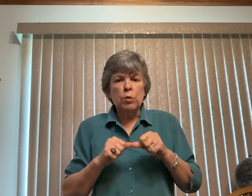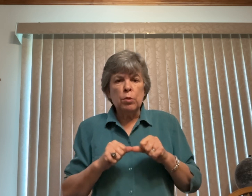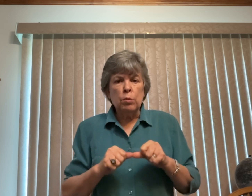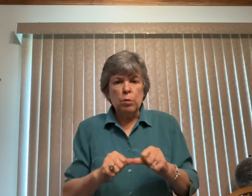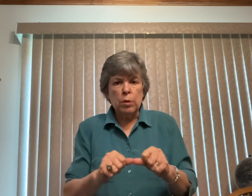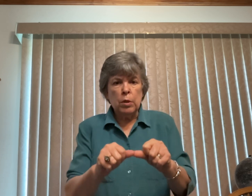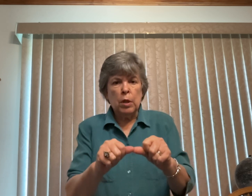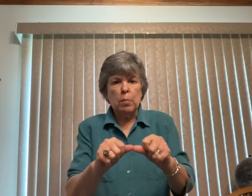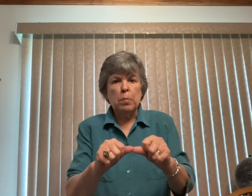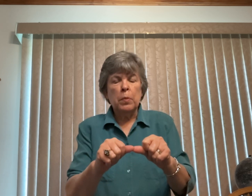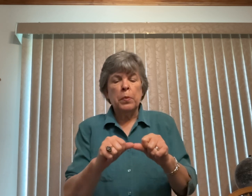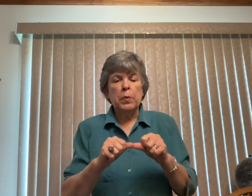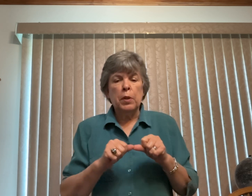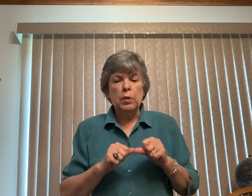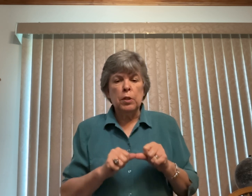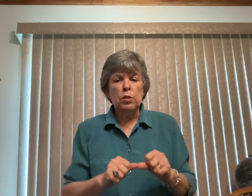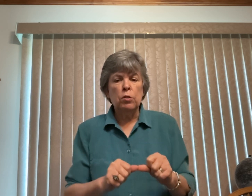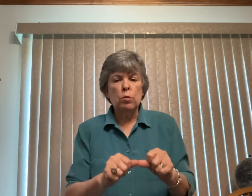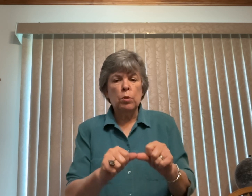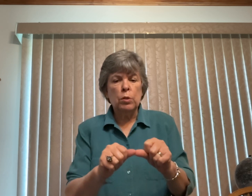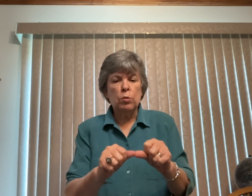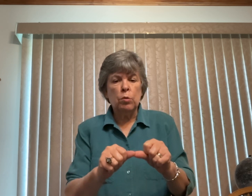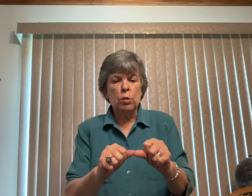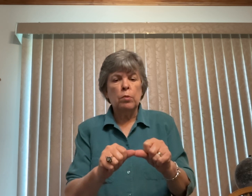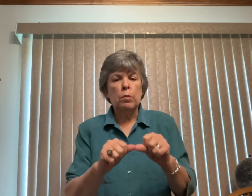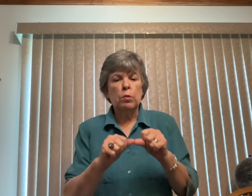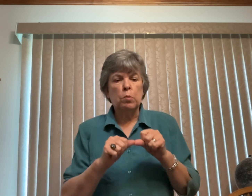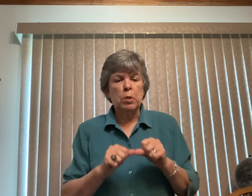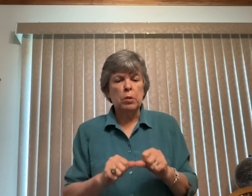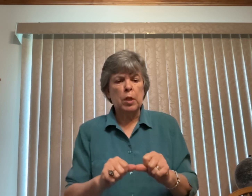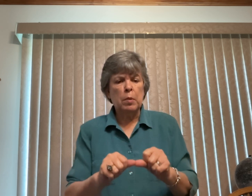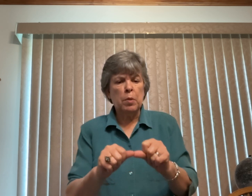do continue or endure, which would be the same thing.